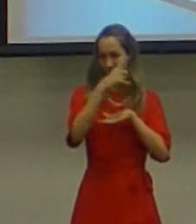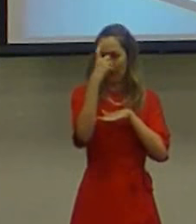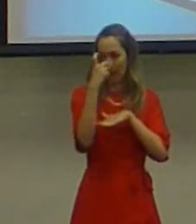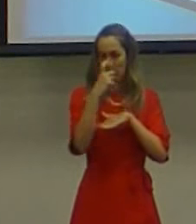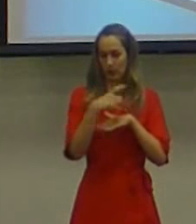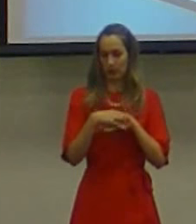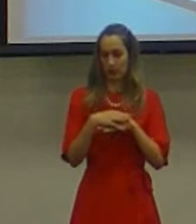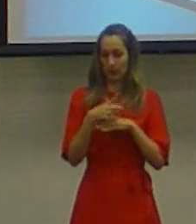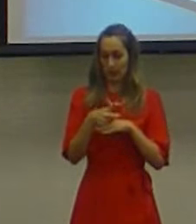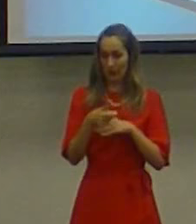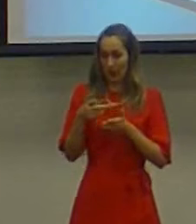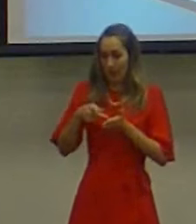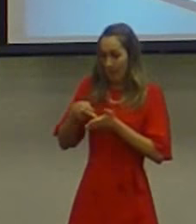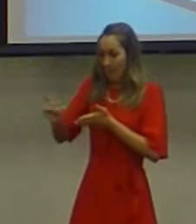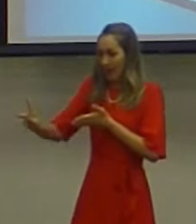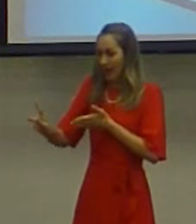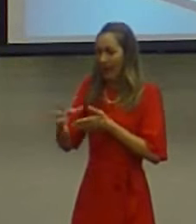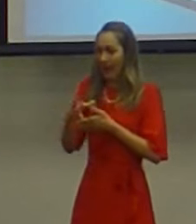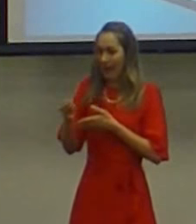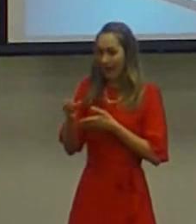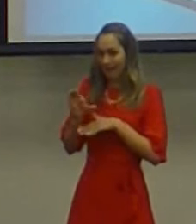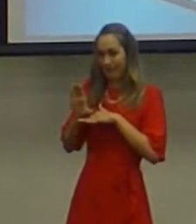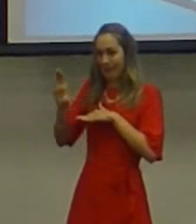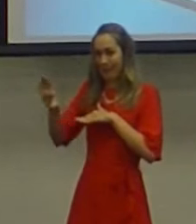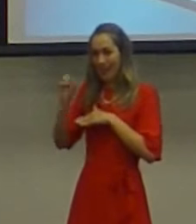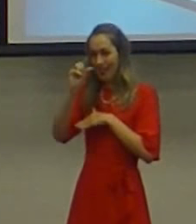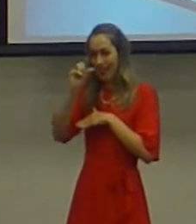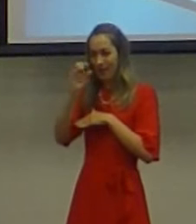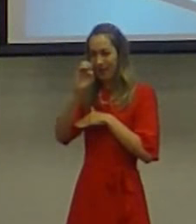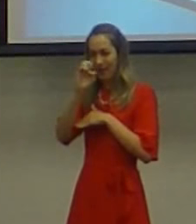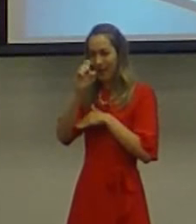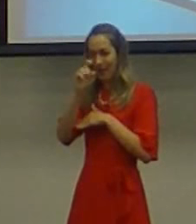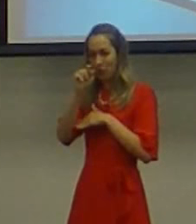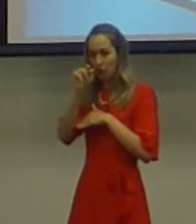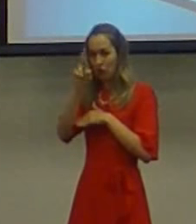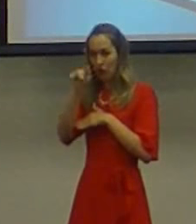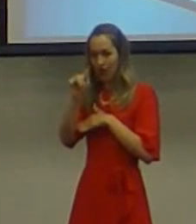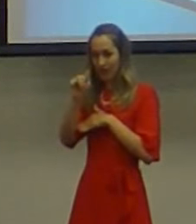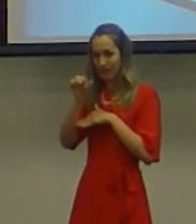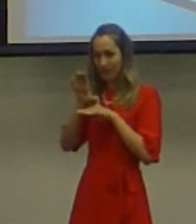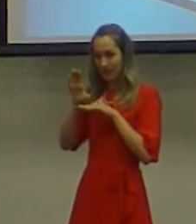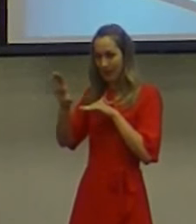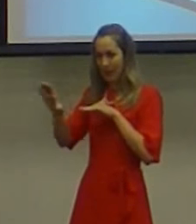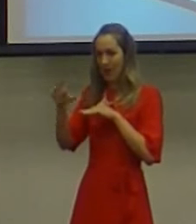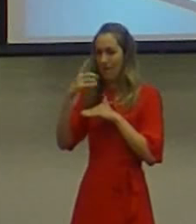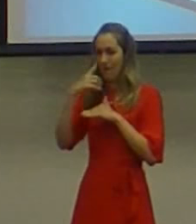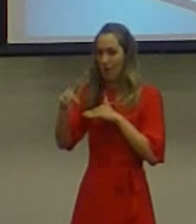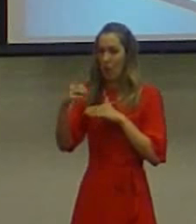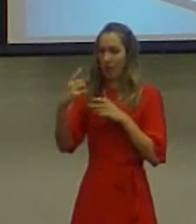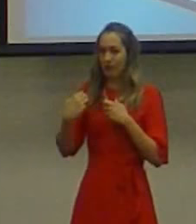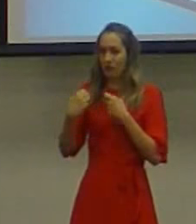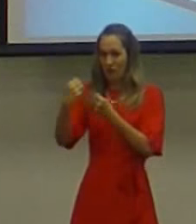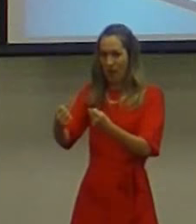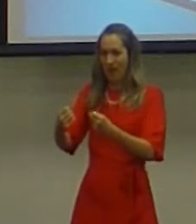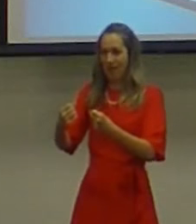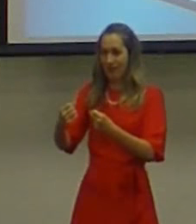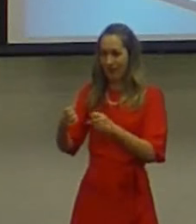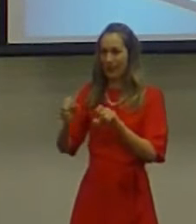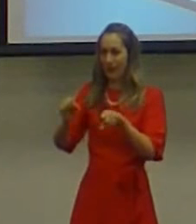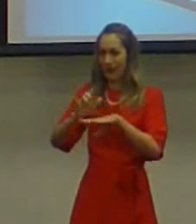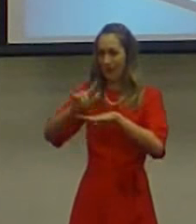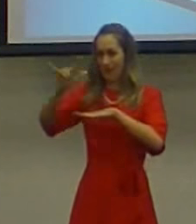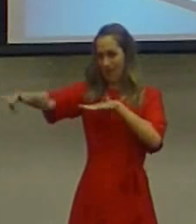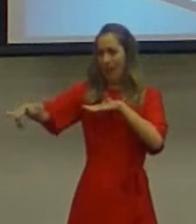then some. They allowed us to be able to have the resources to drive down to Houston and then fly out. And that